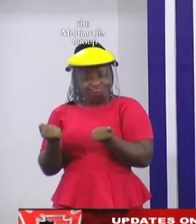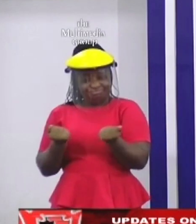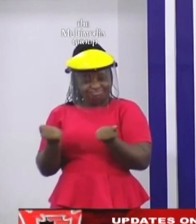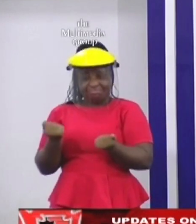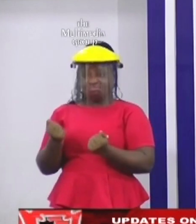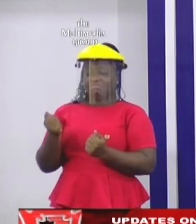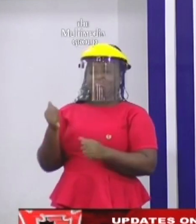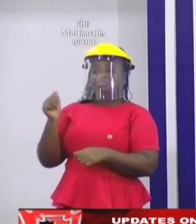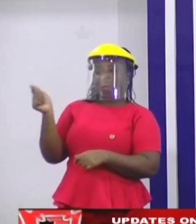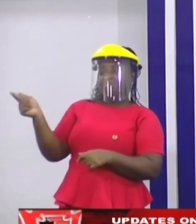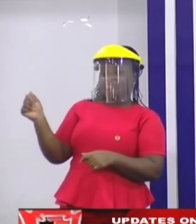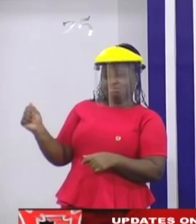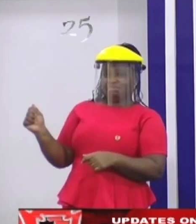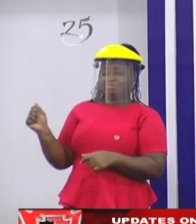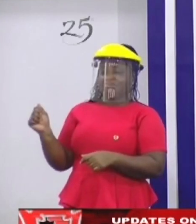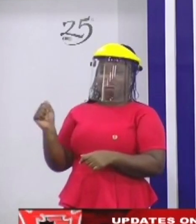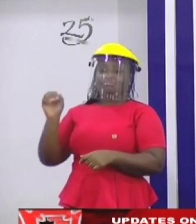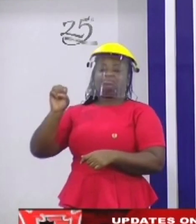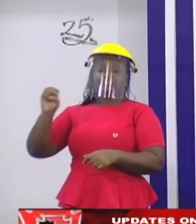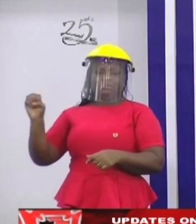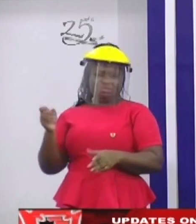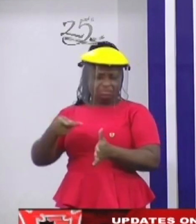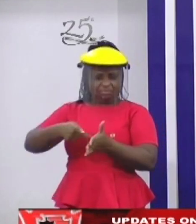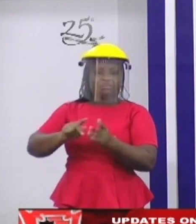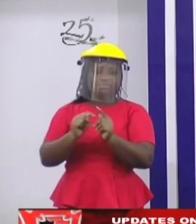East, definitely you are part of the team.